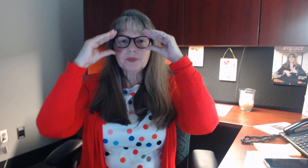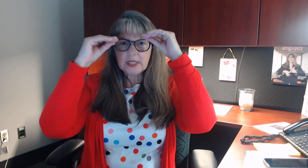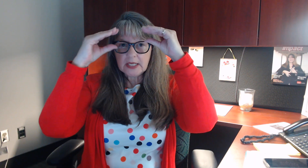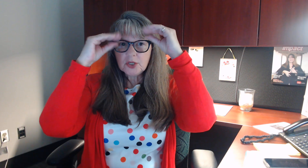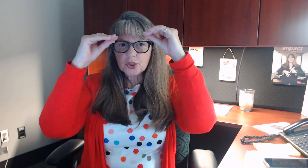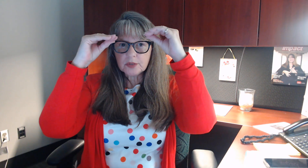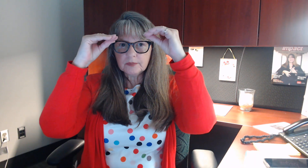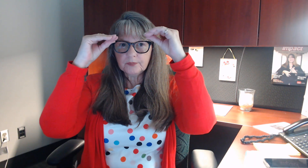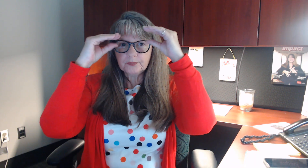Teach.